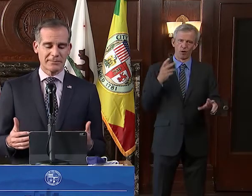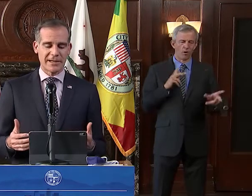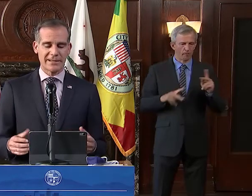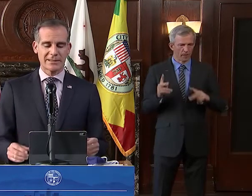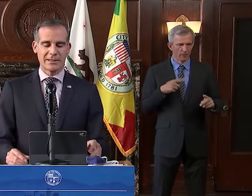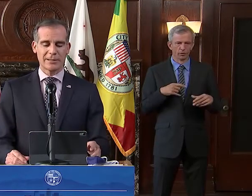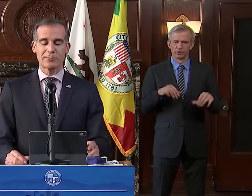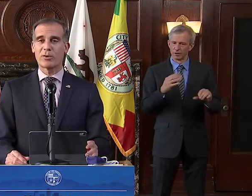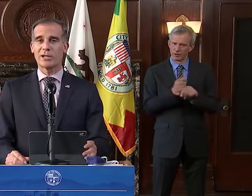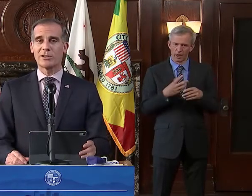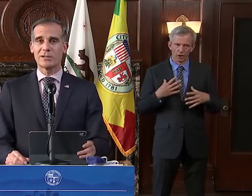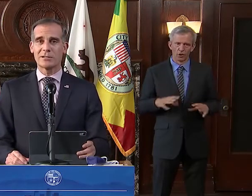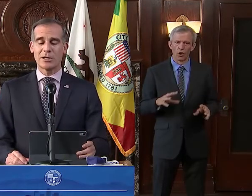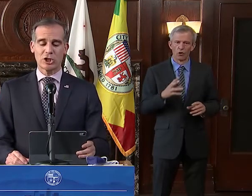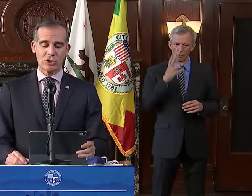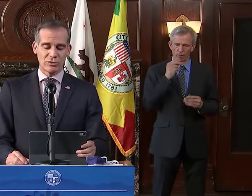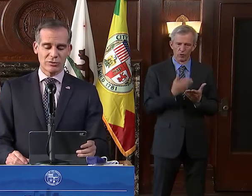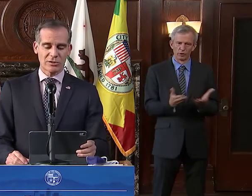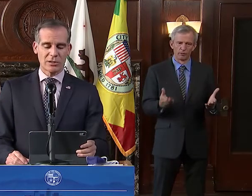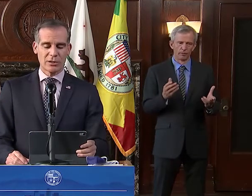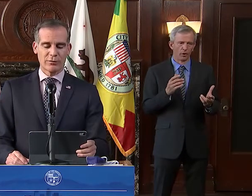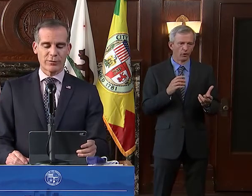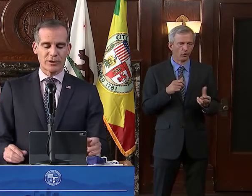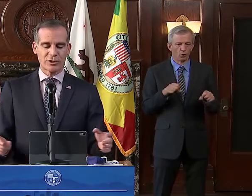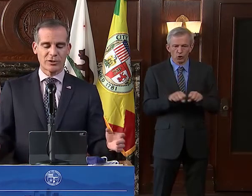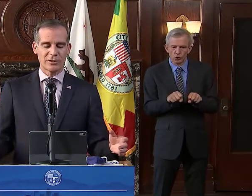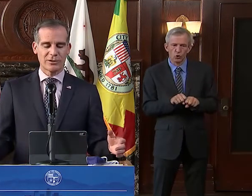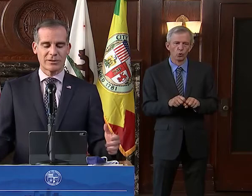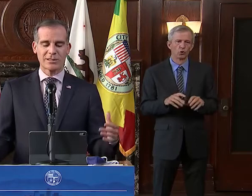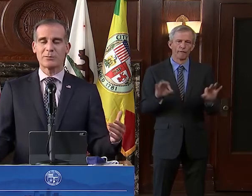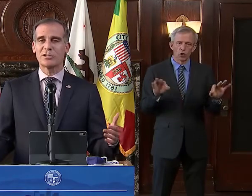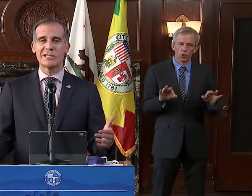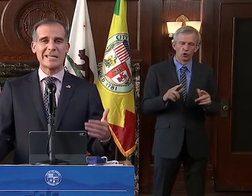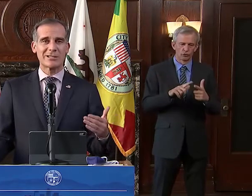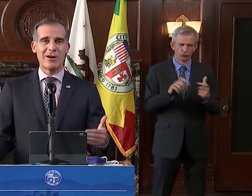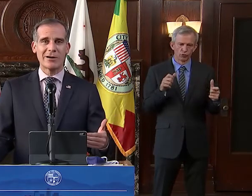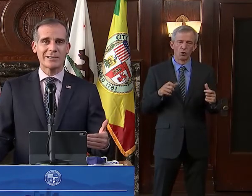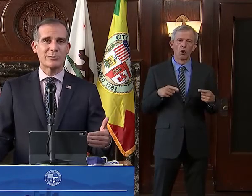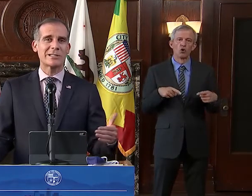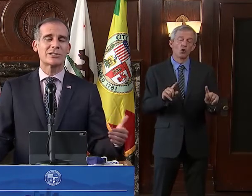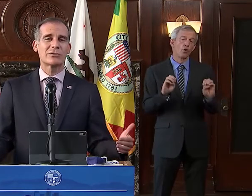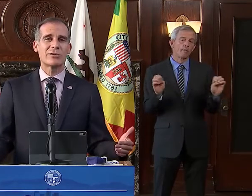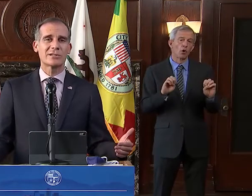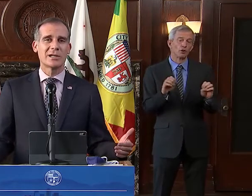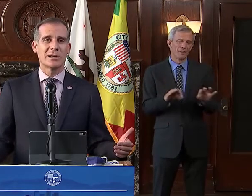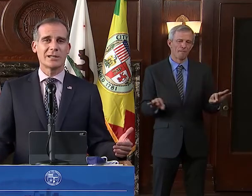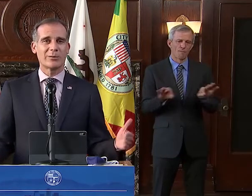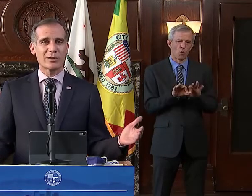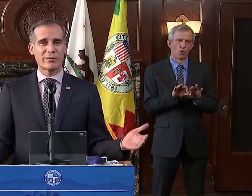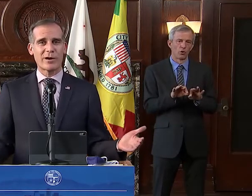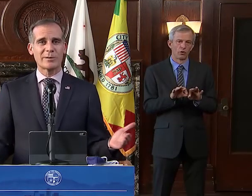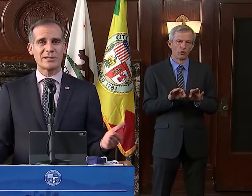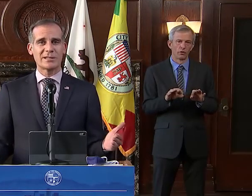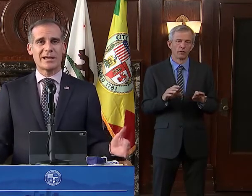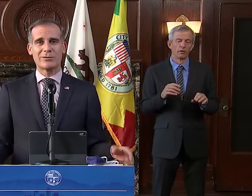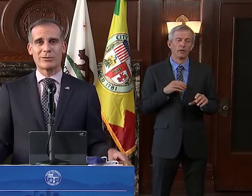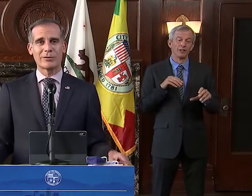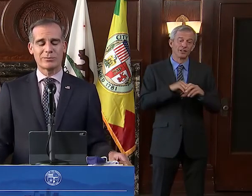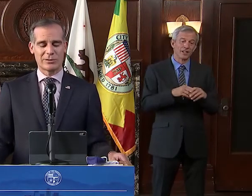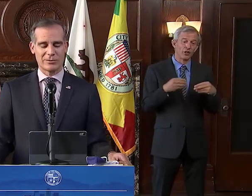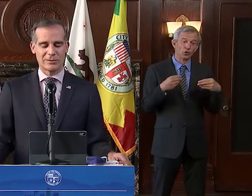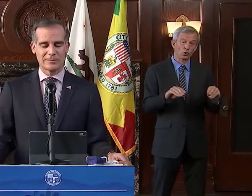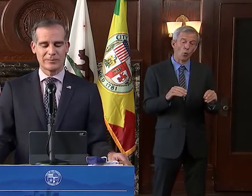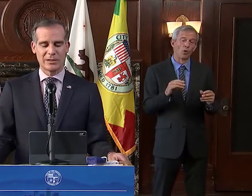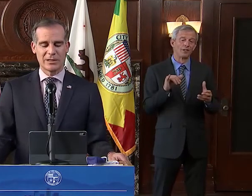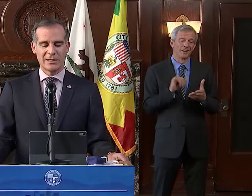beauty supplies, sporting goods, shoes, furniture during this emergency as long as it was in stores that were either pharmacies and or